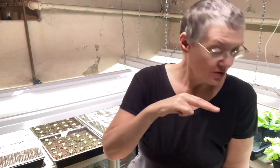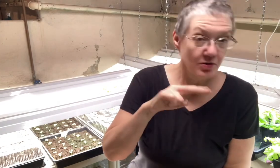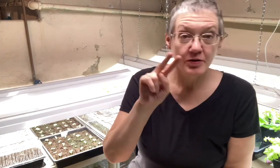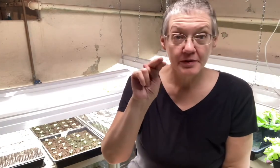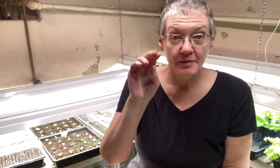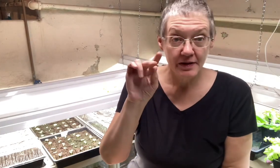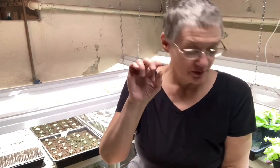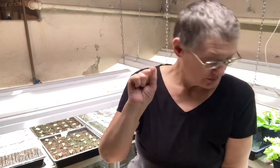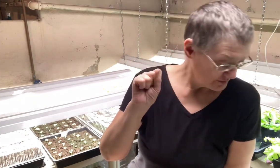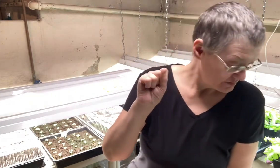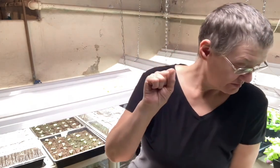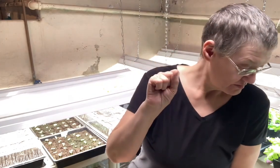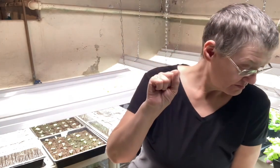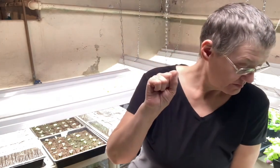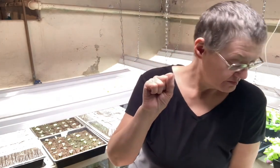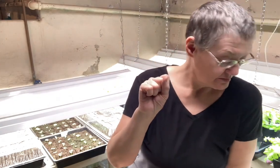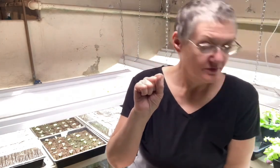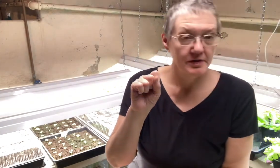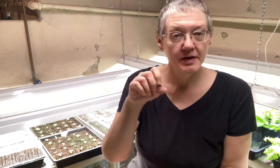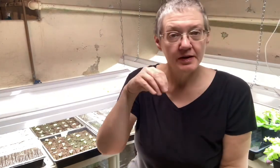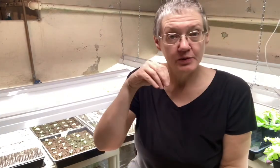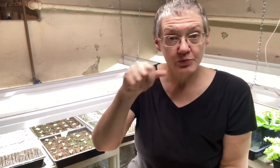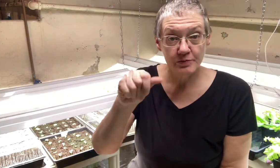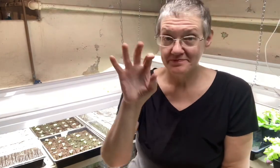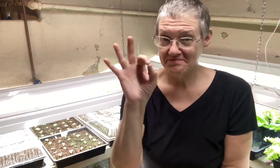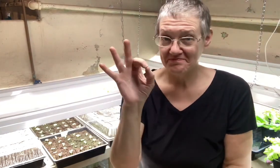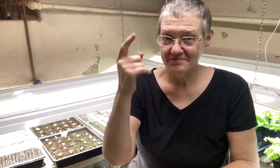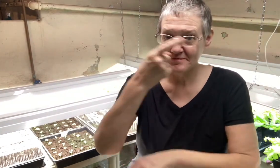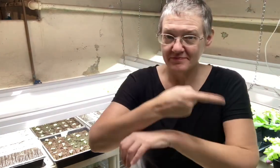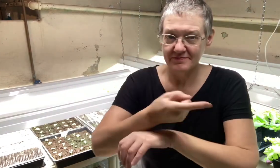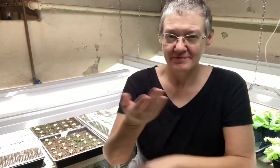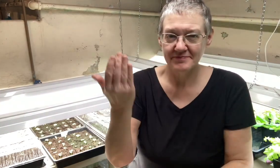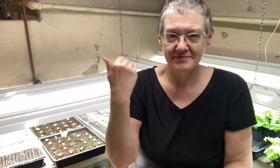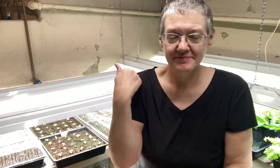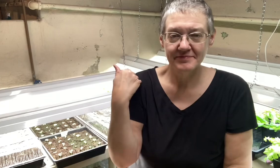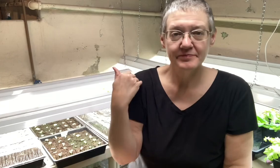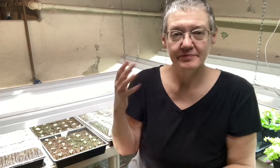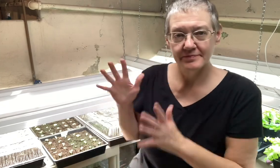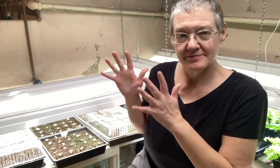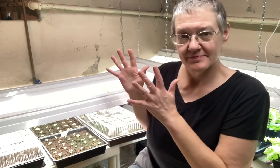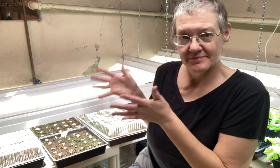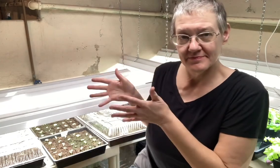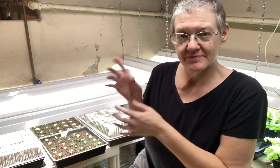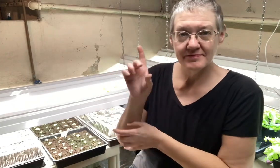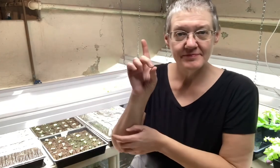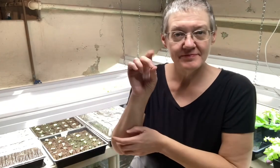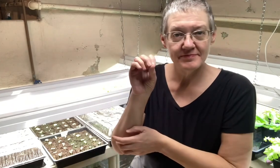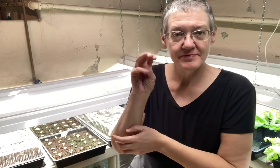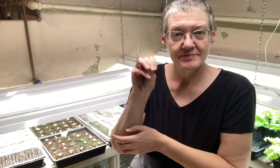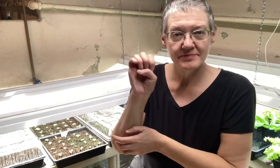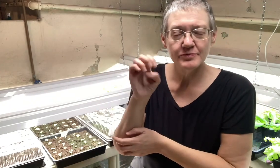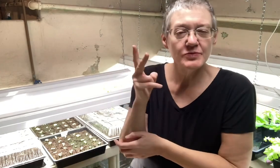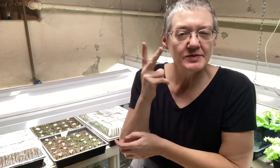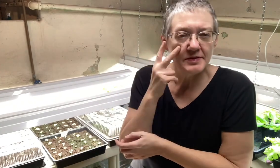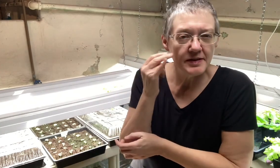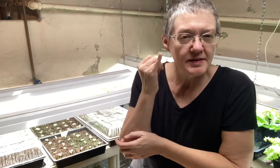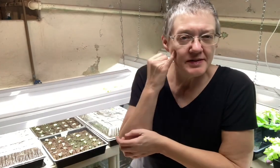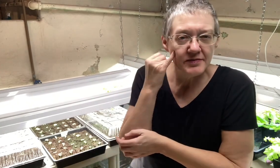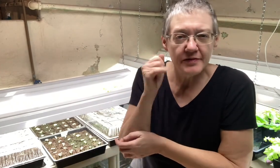Hang on, I'm looking at my notes. I sowed those 9 days ago, and I'm going to leave that dome on to